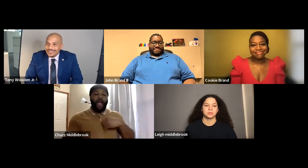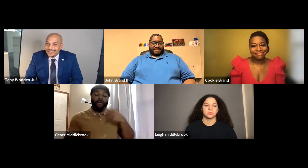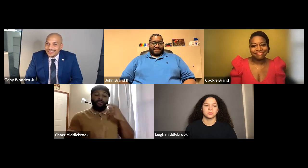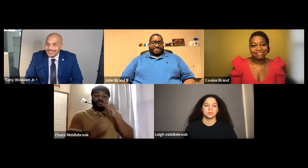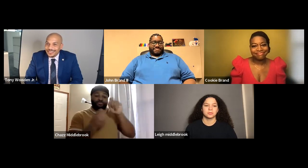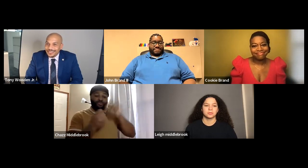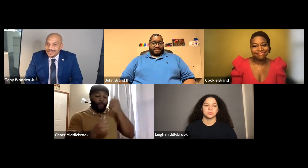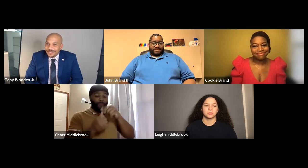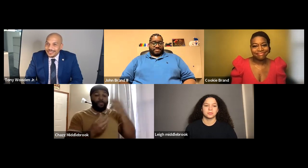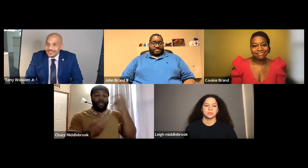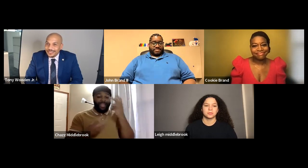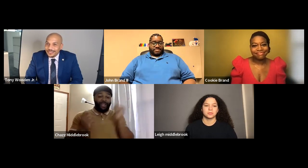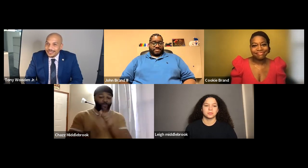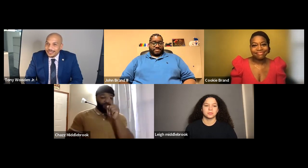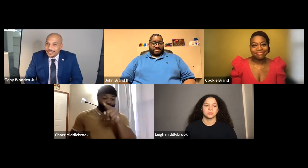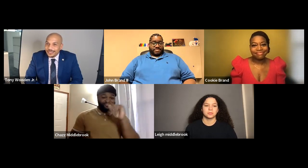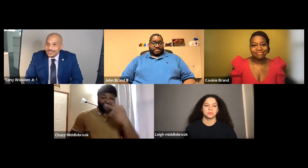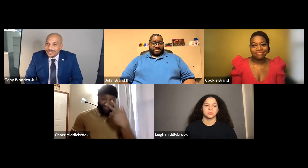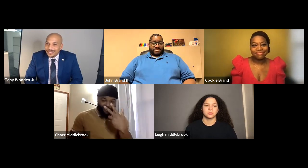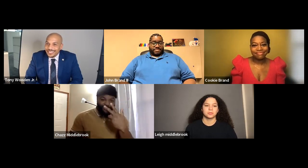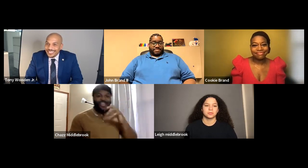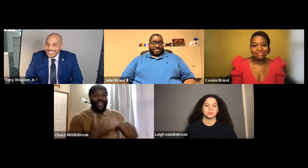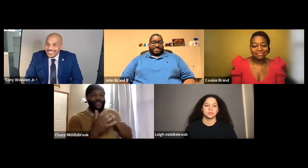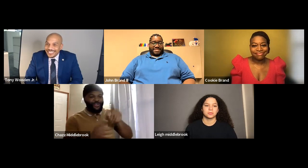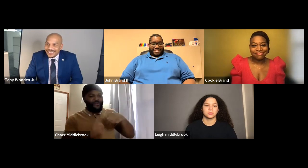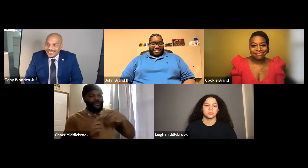good vibes with the family and flow like that. I remember hanging